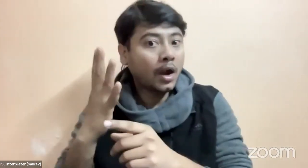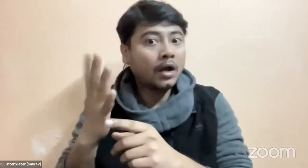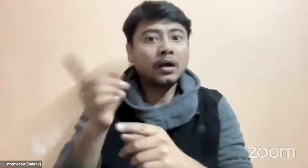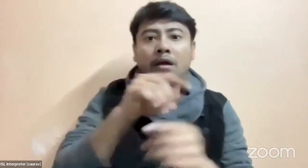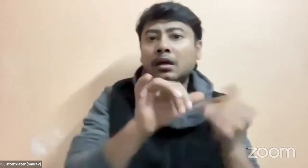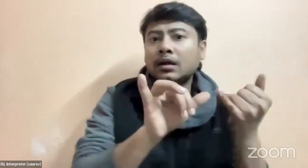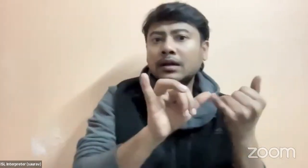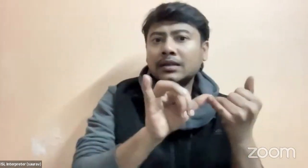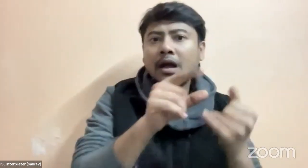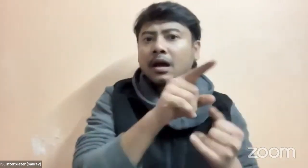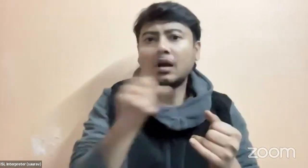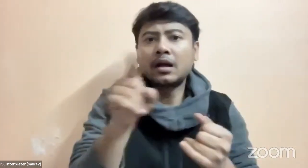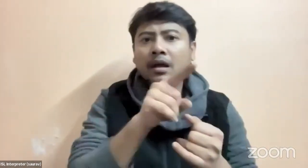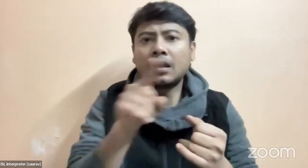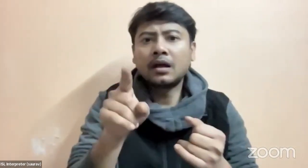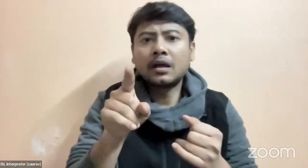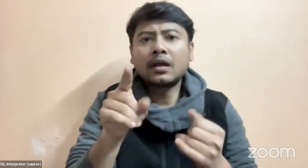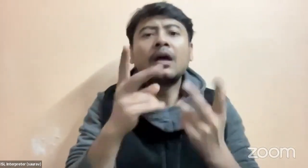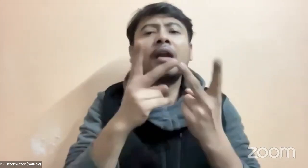One difference is obviously in the name.